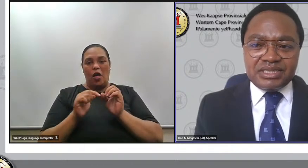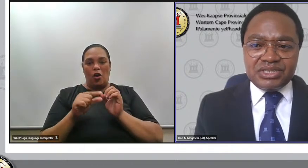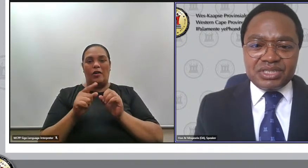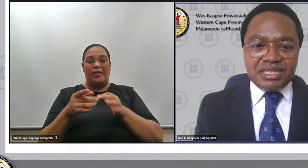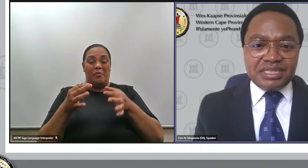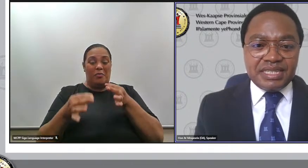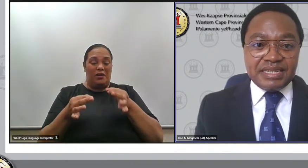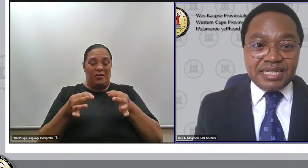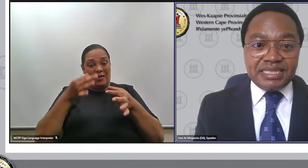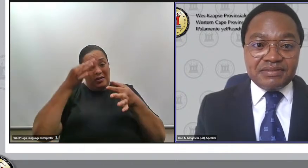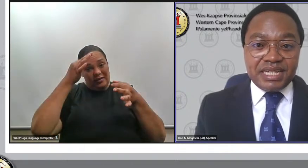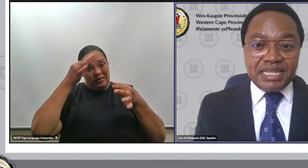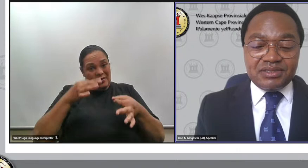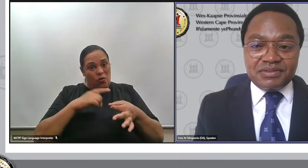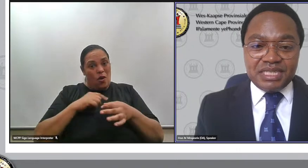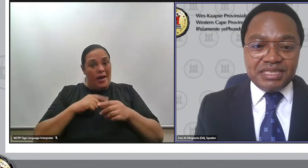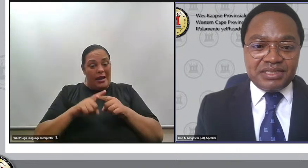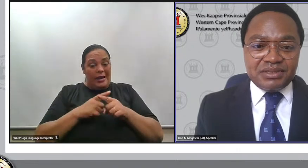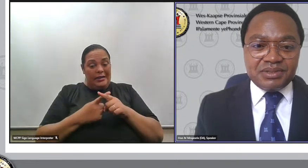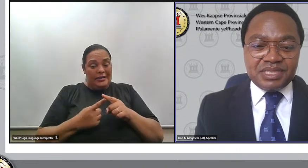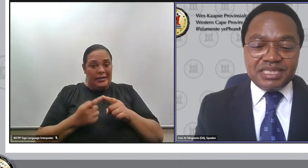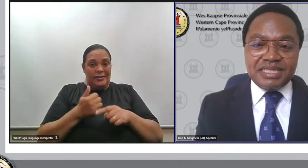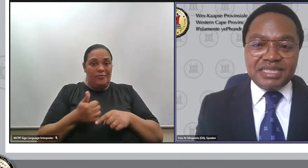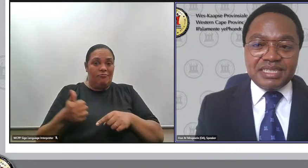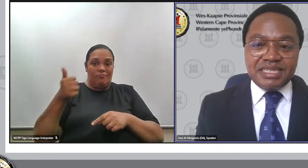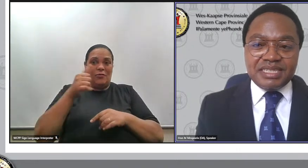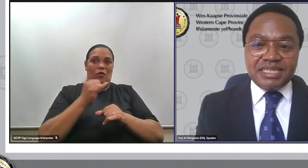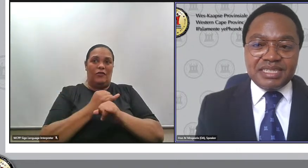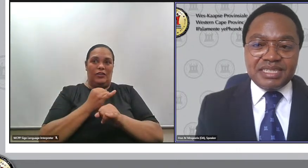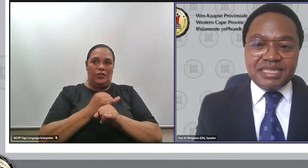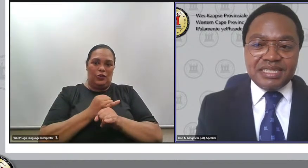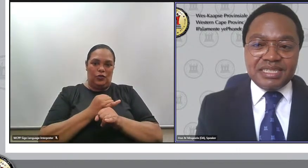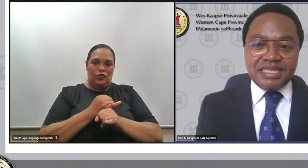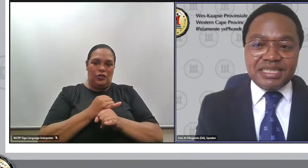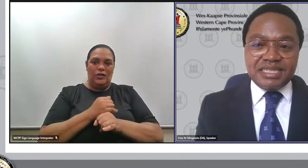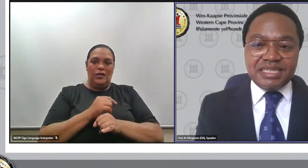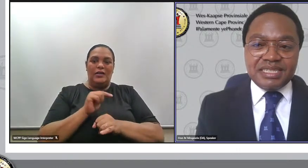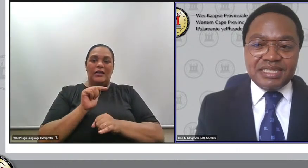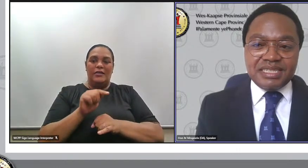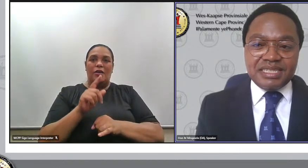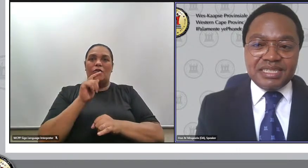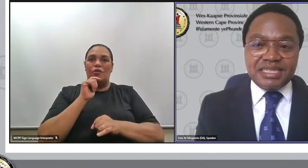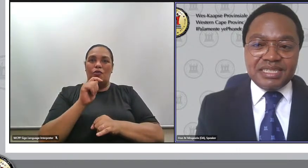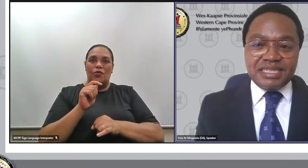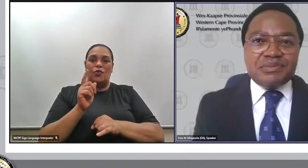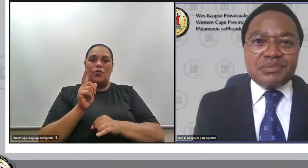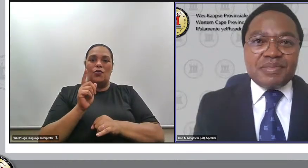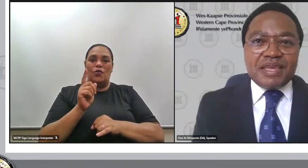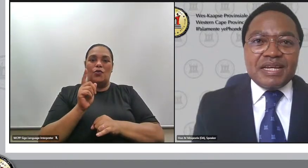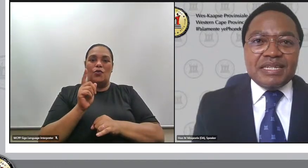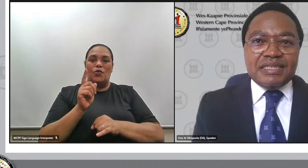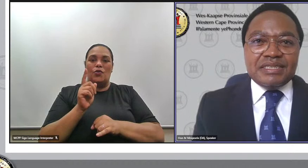political decision as the executive head of the institution. The reality is that I'm not